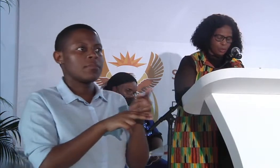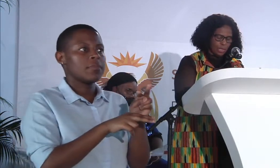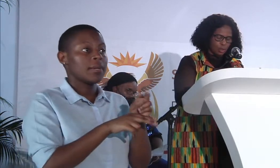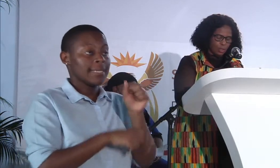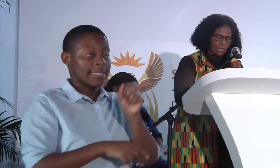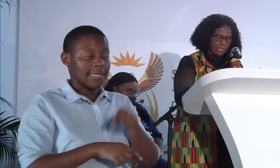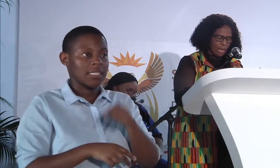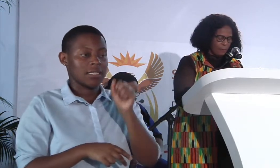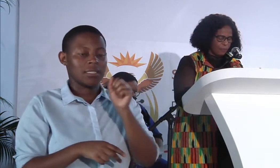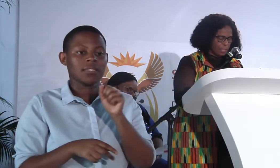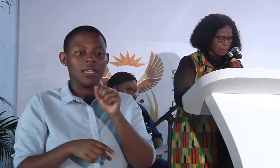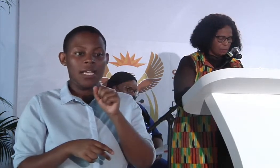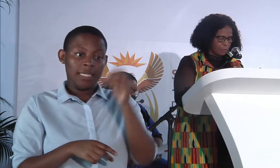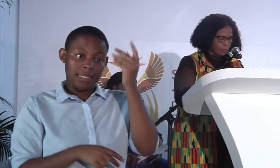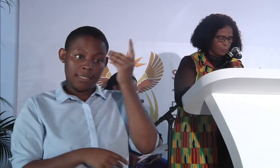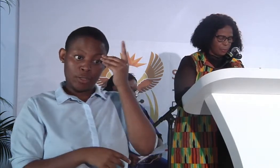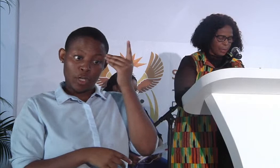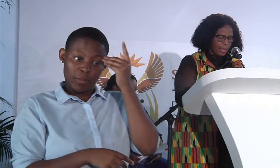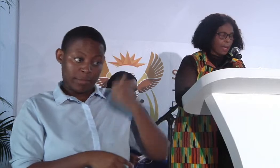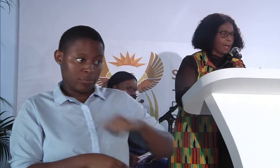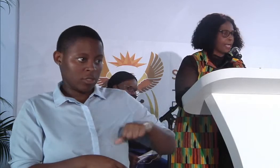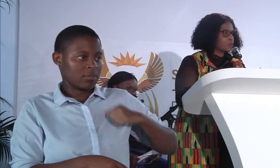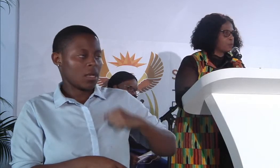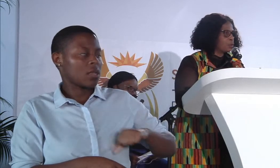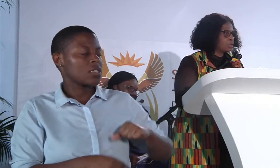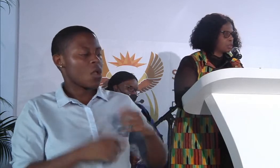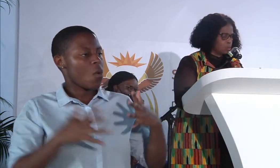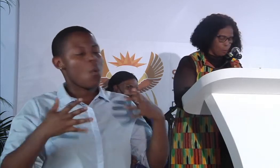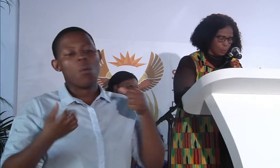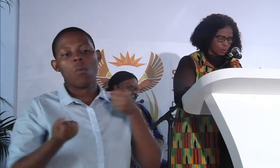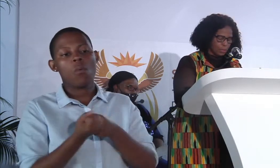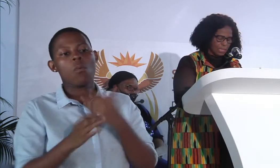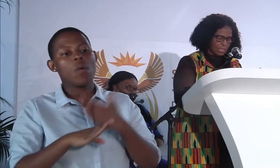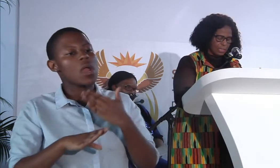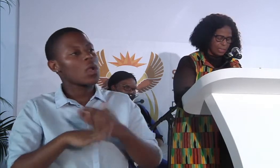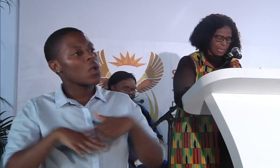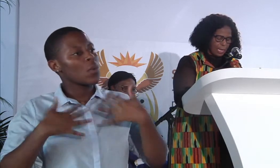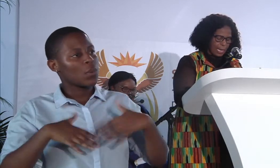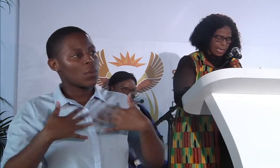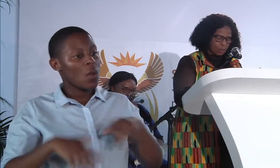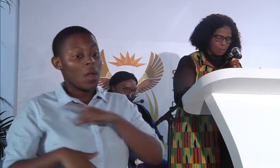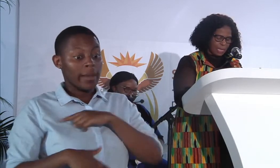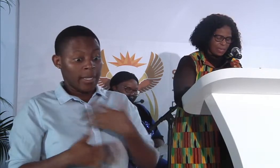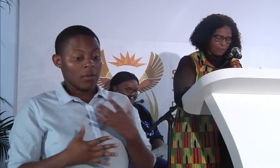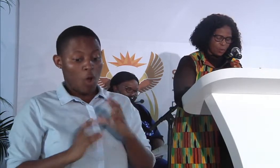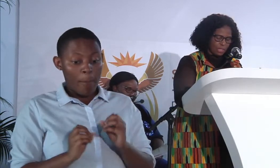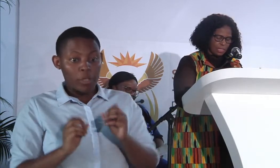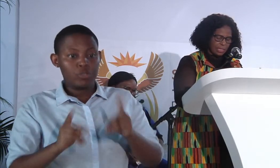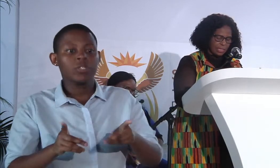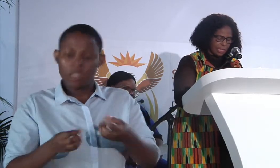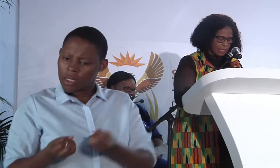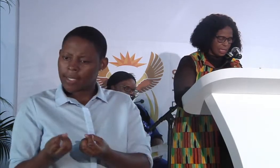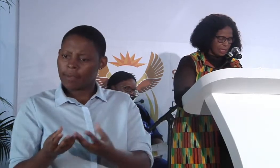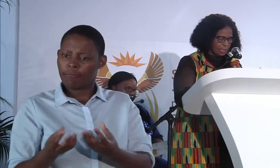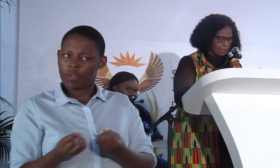to ensure that some of these people are exposed to opportunities, as we might have noticed the